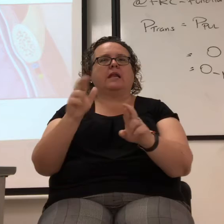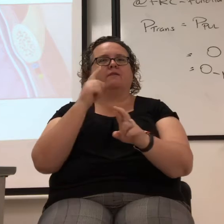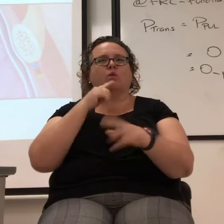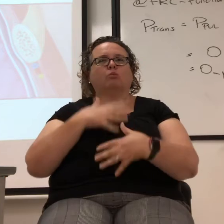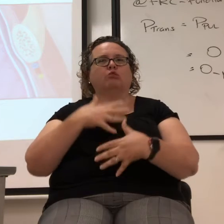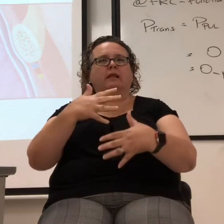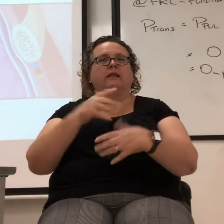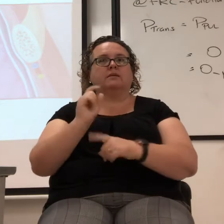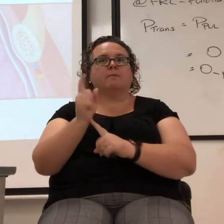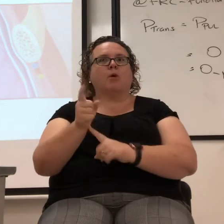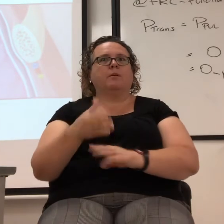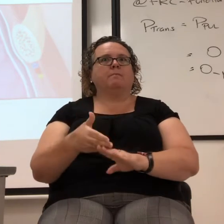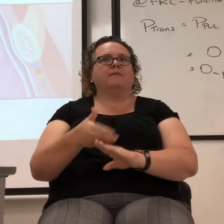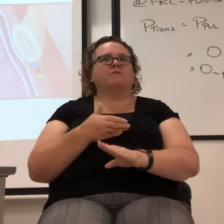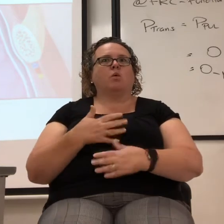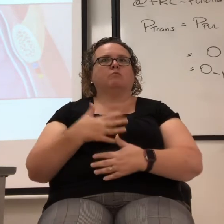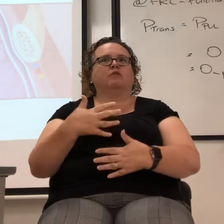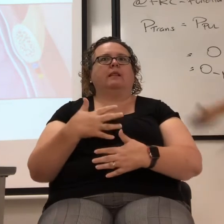breathe.